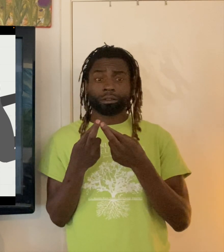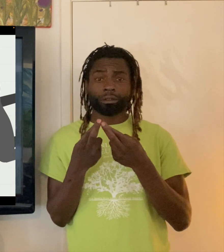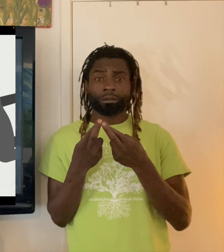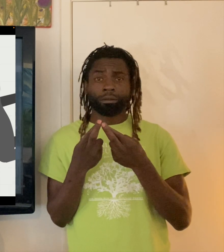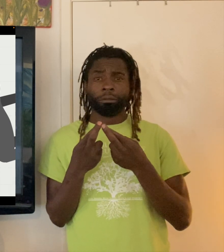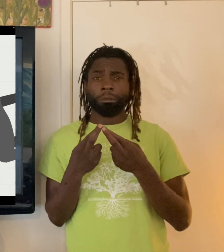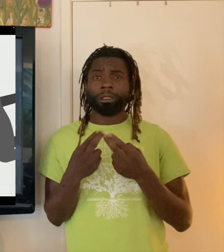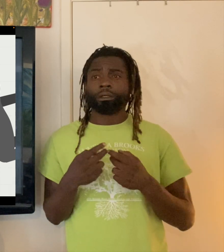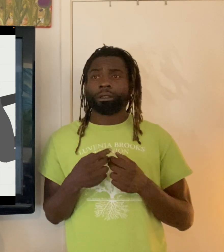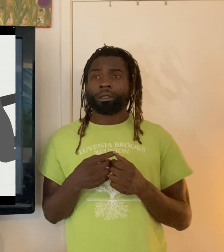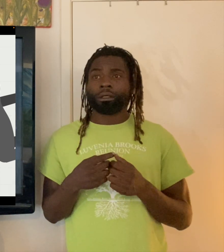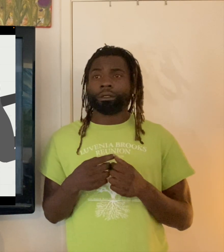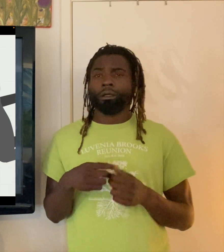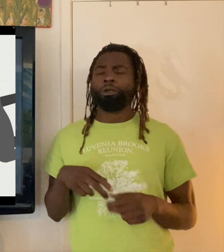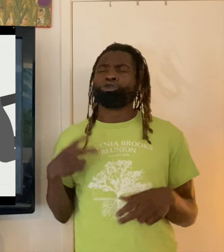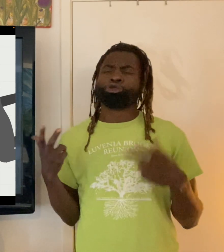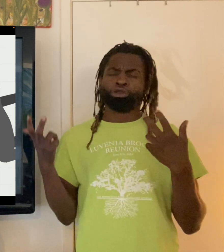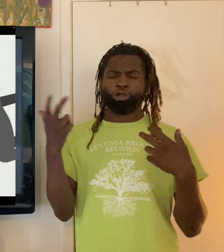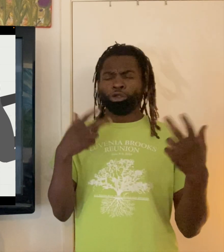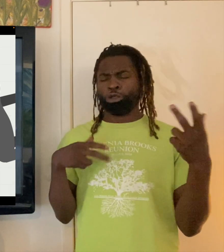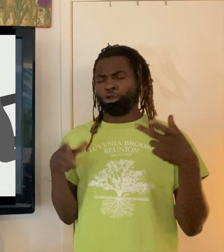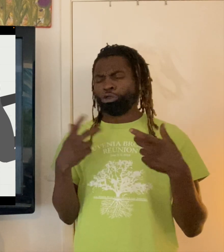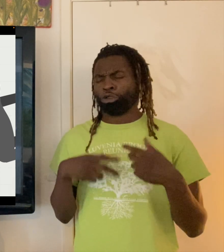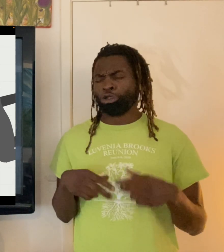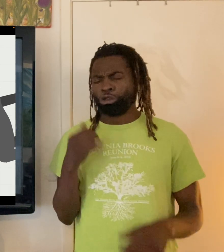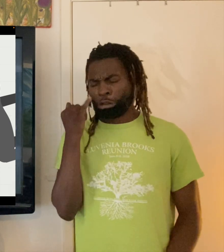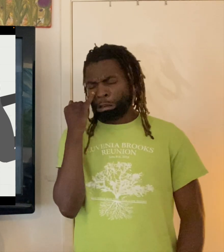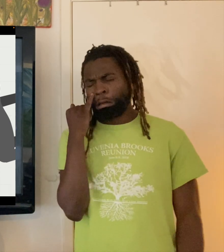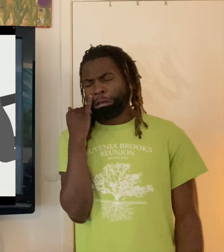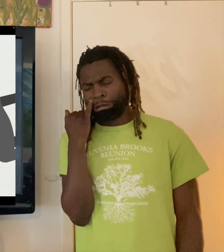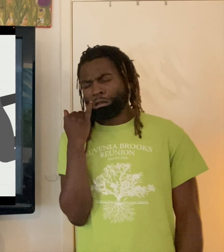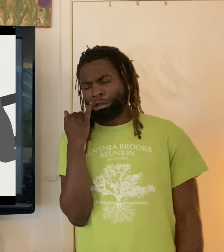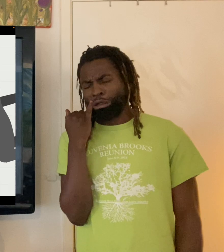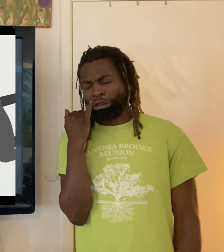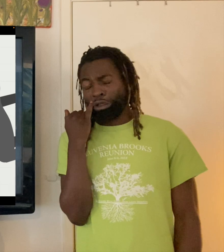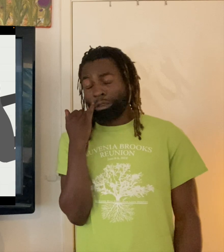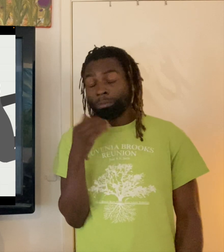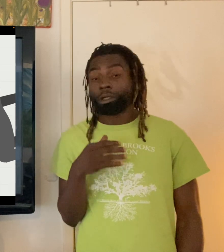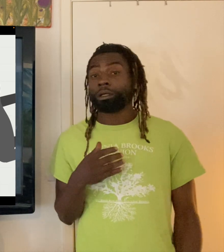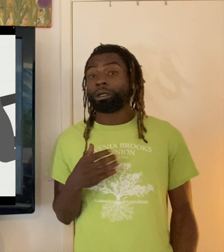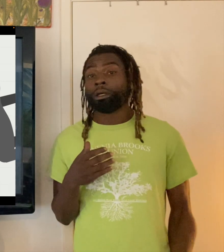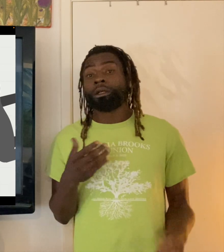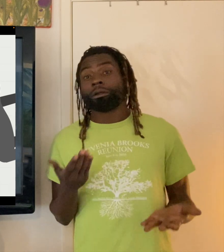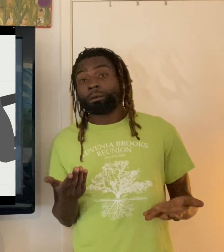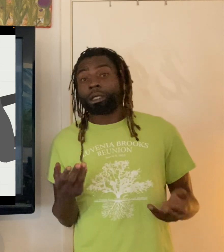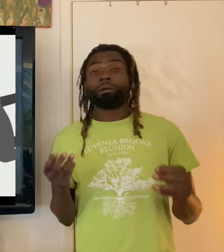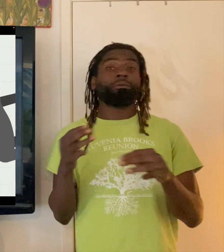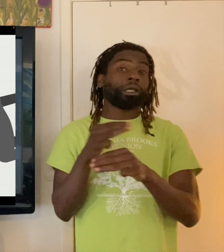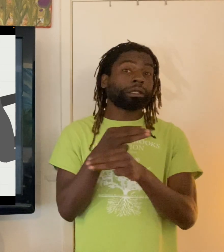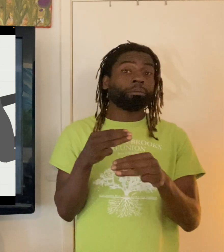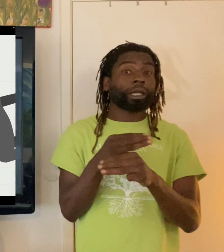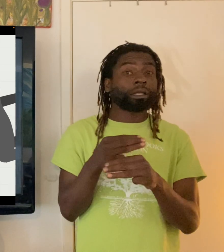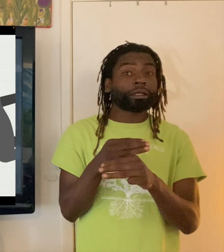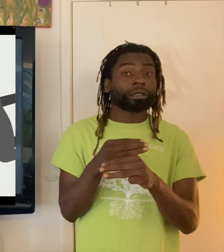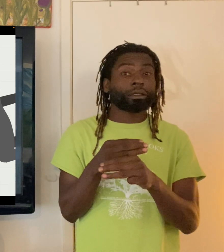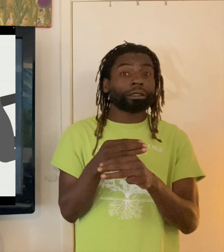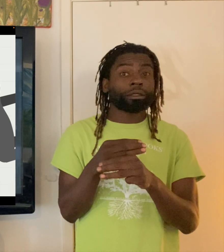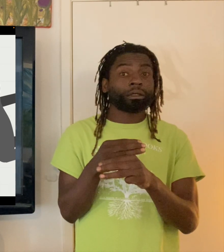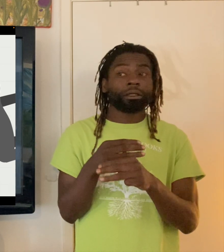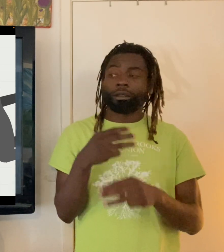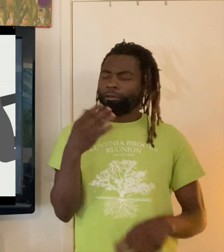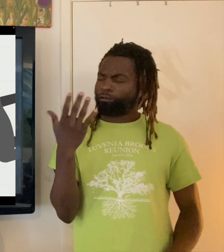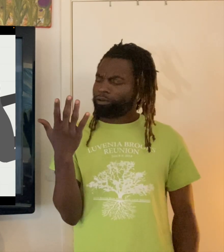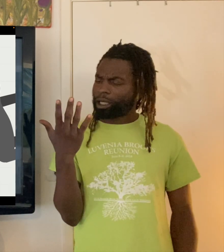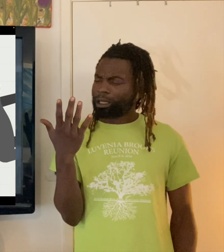that's right. Sloth gets sadder. But also, mathematically, if we have